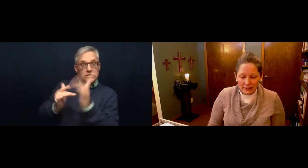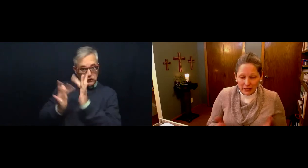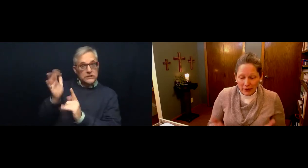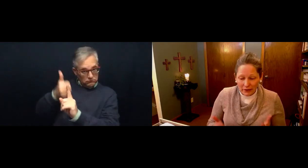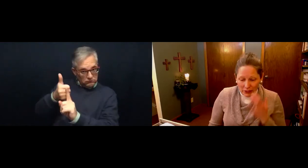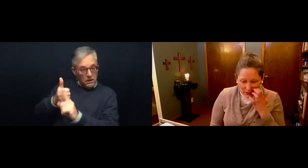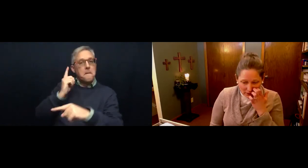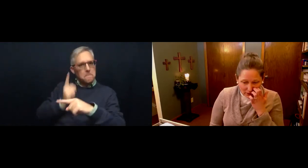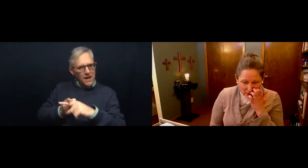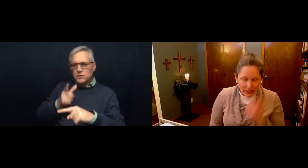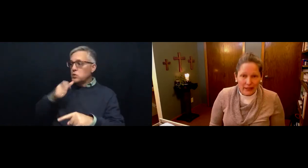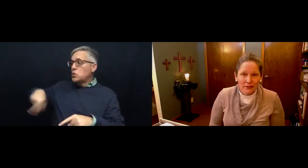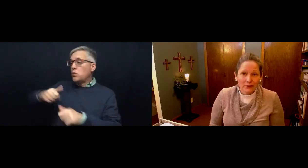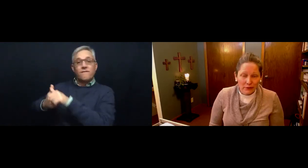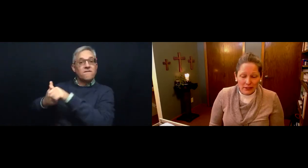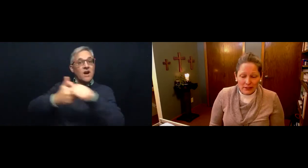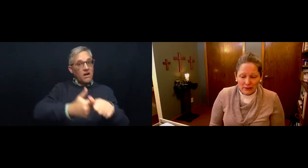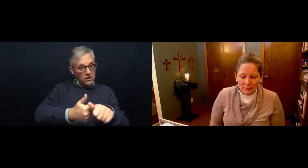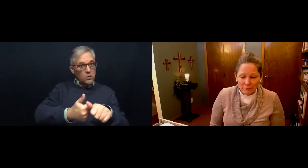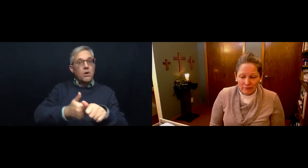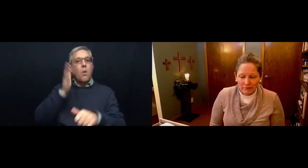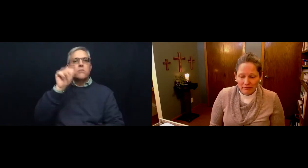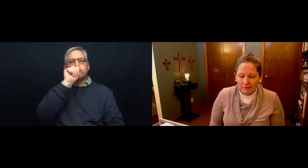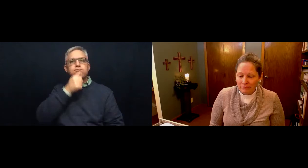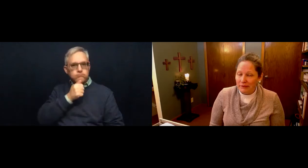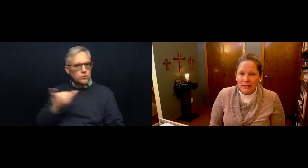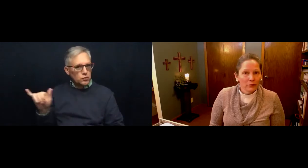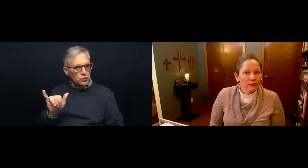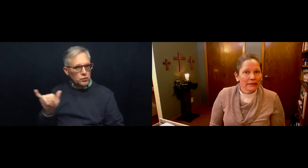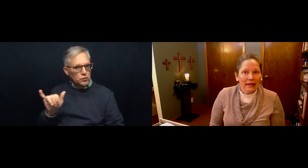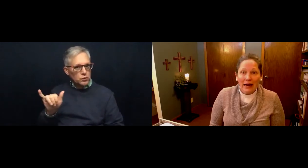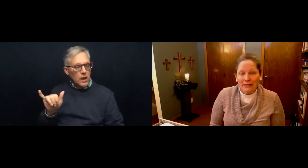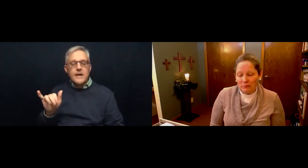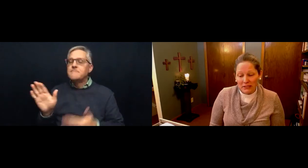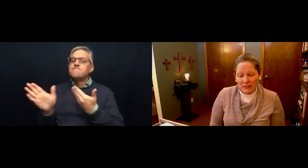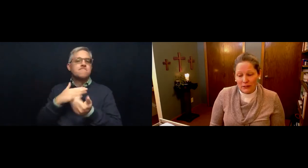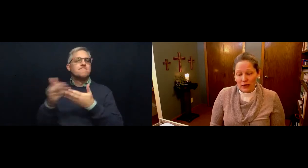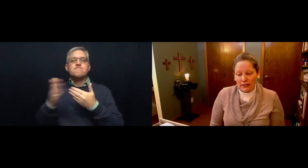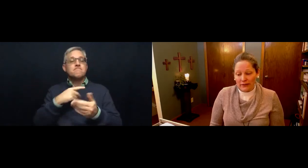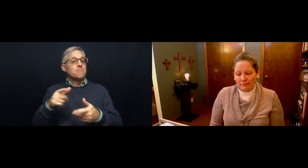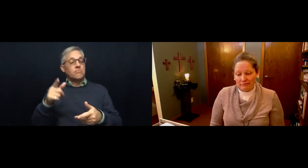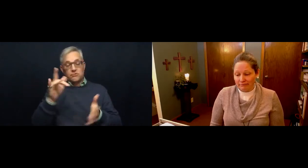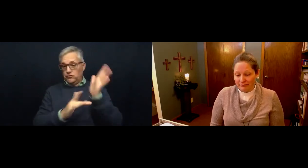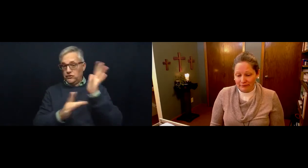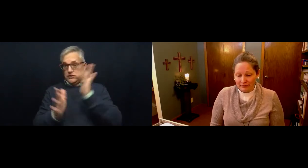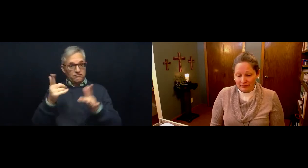But now that Jesus has decided to do this, he will not be